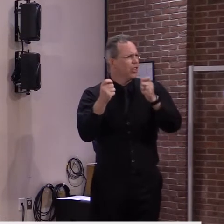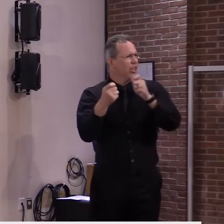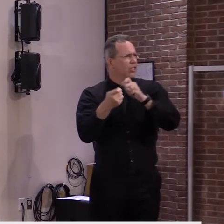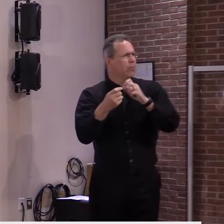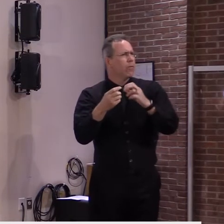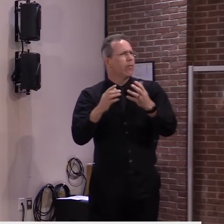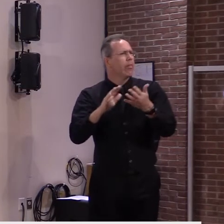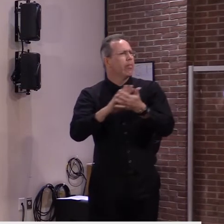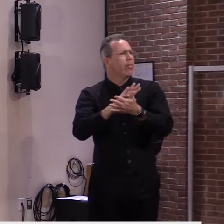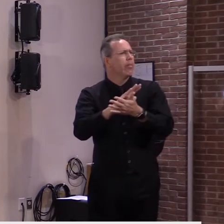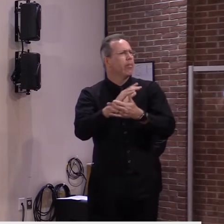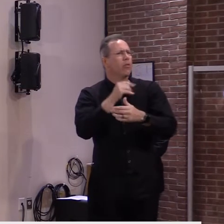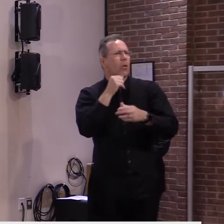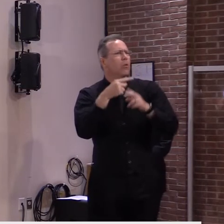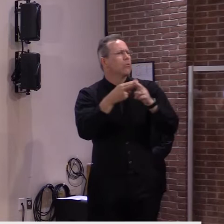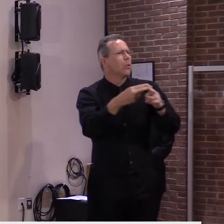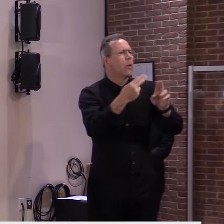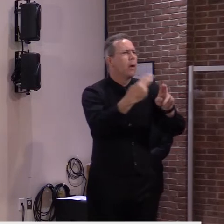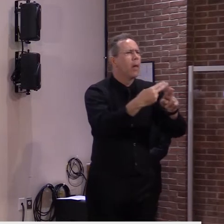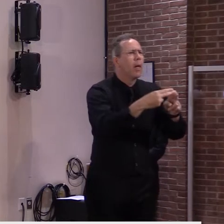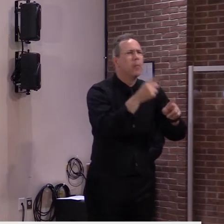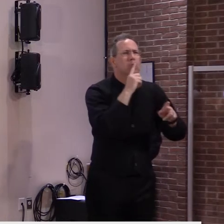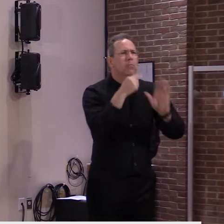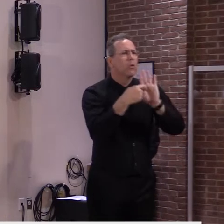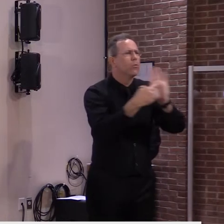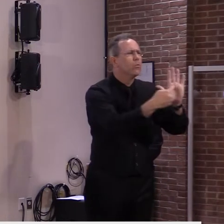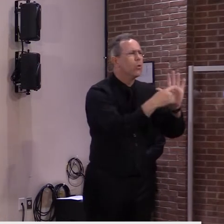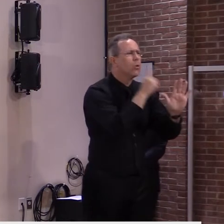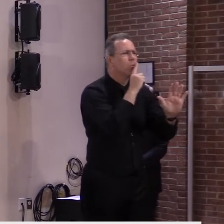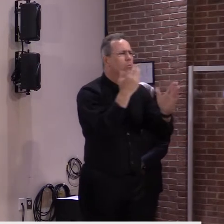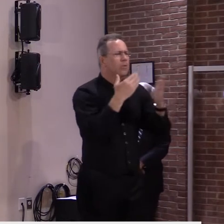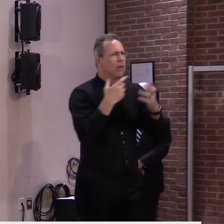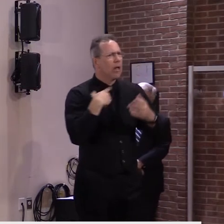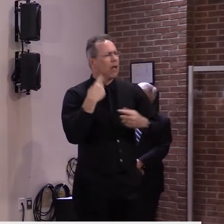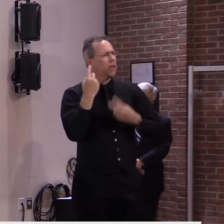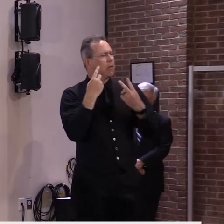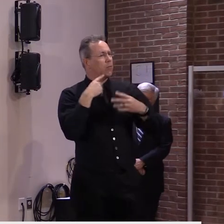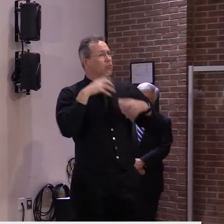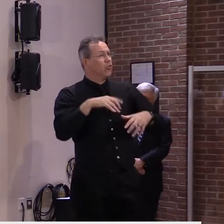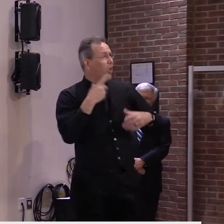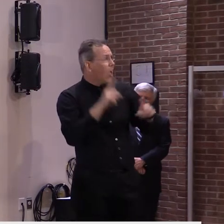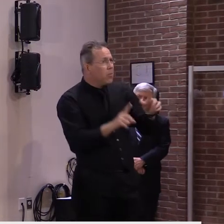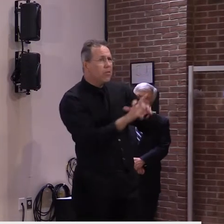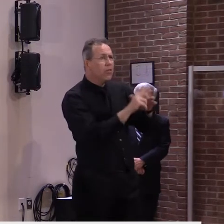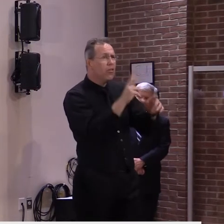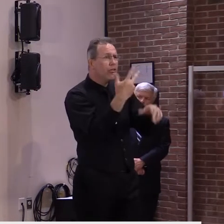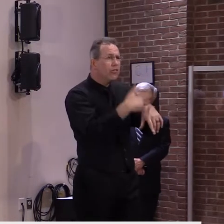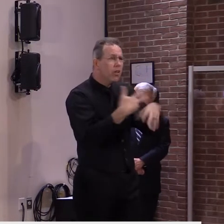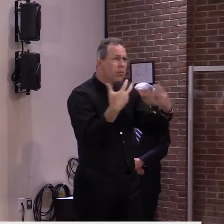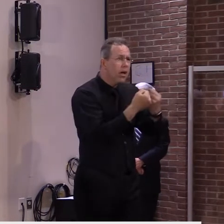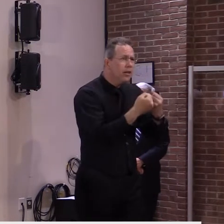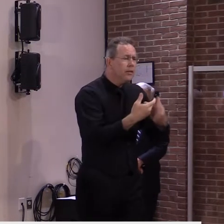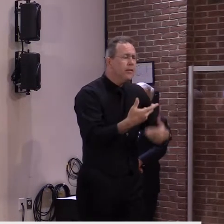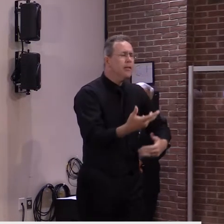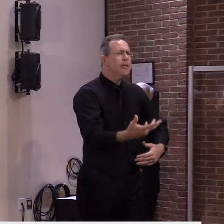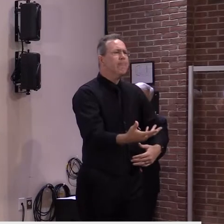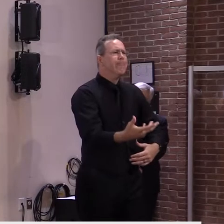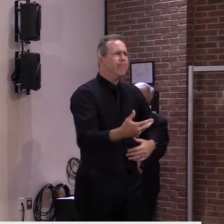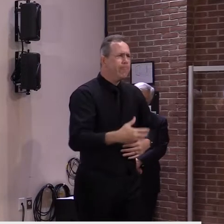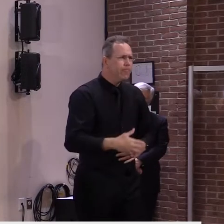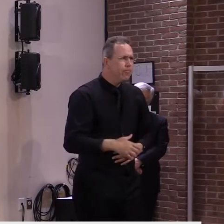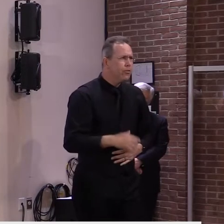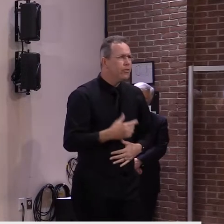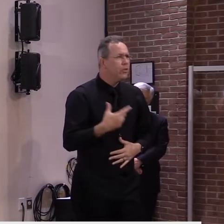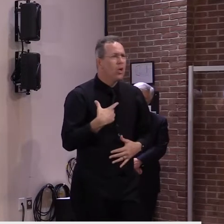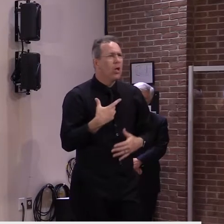take a look at it. I haven't reflected on it, and I haven't counseled with anyone else